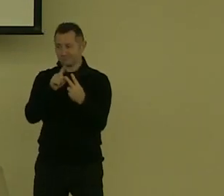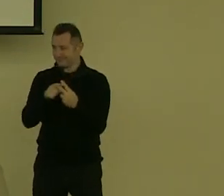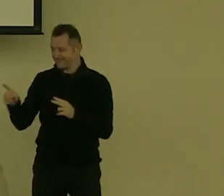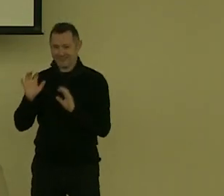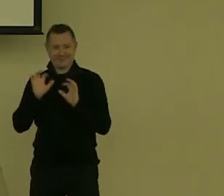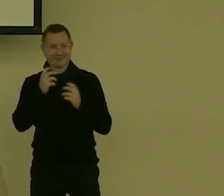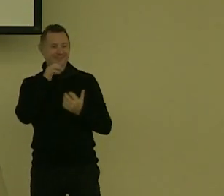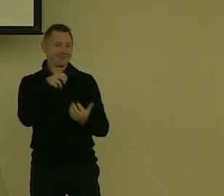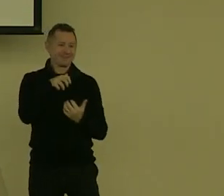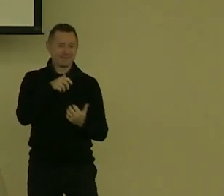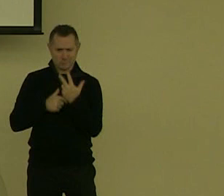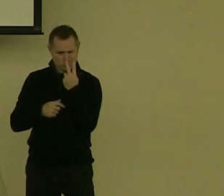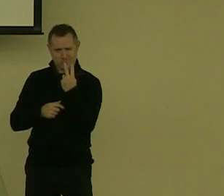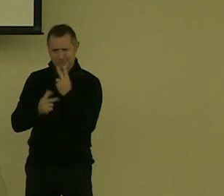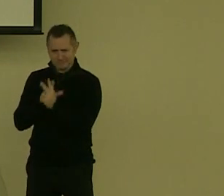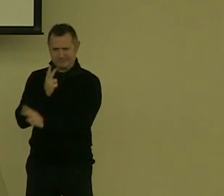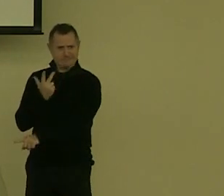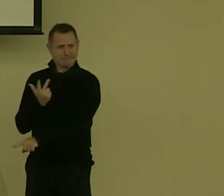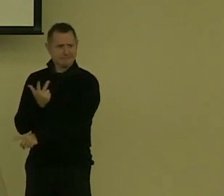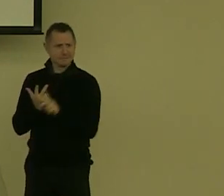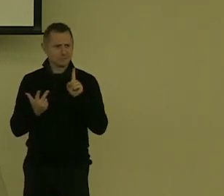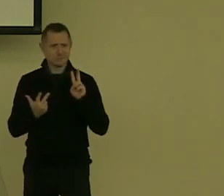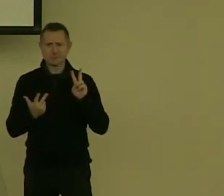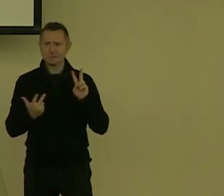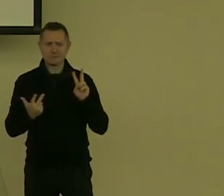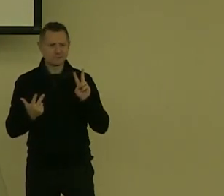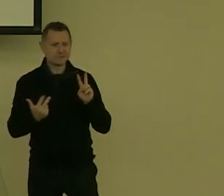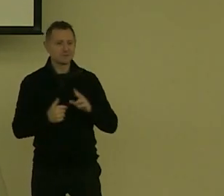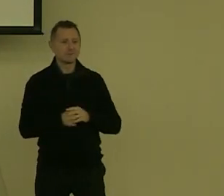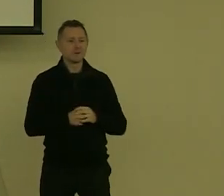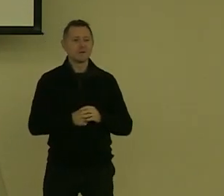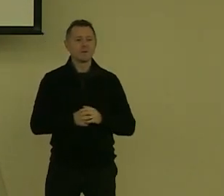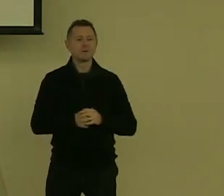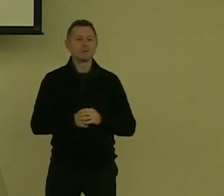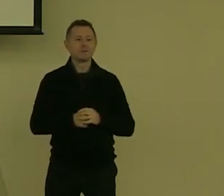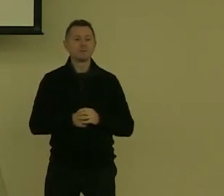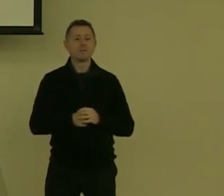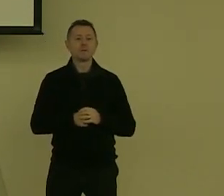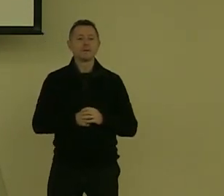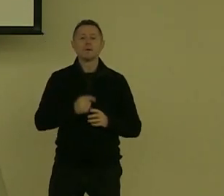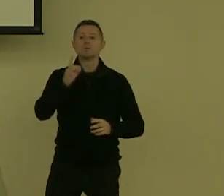to actually nominees for Best Online Comic Studies Scholarship,